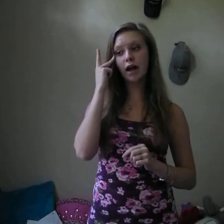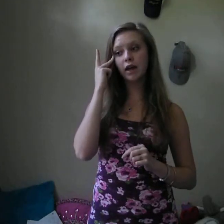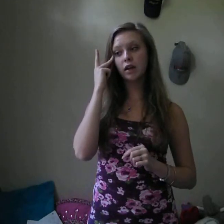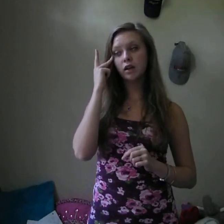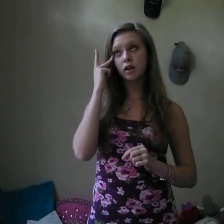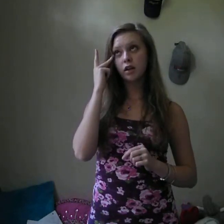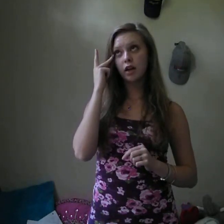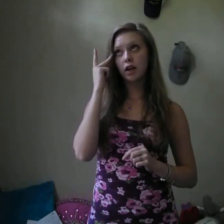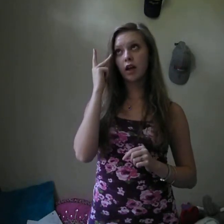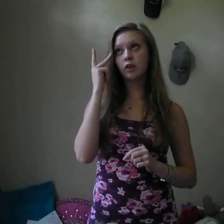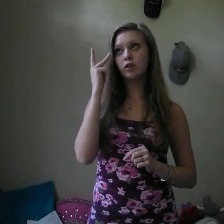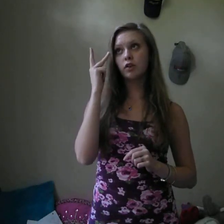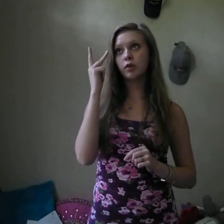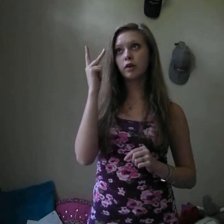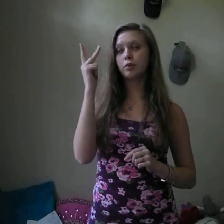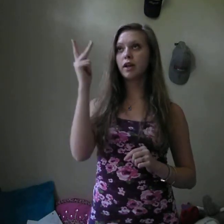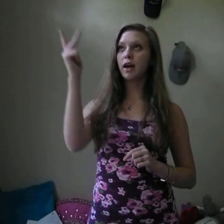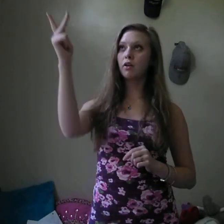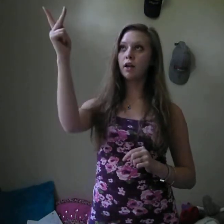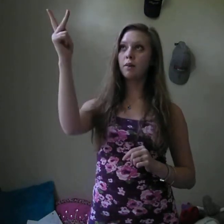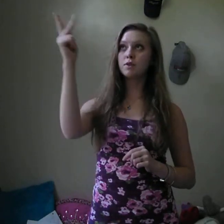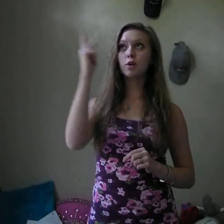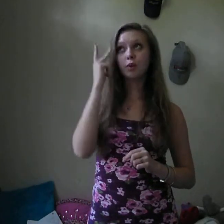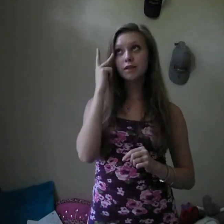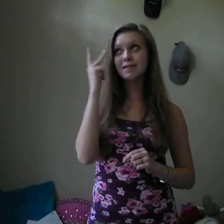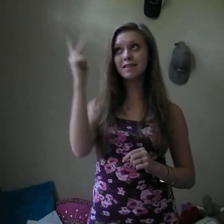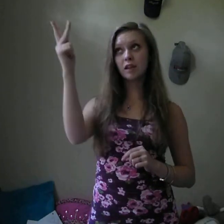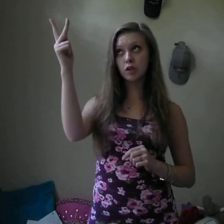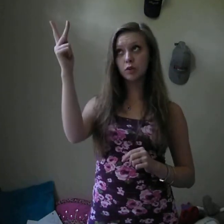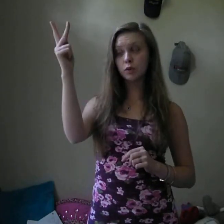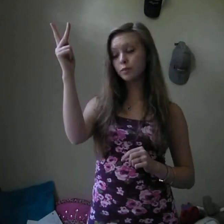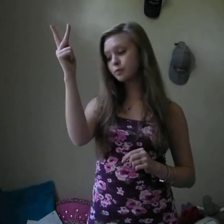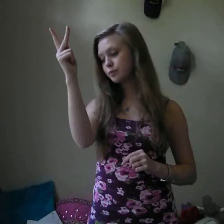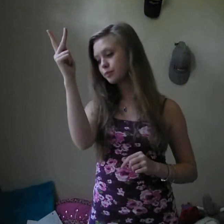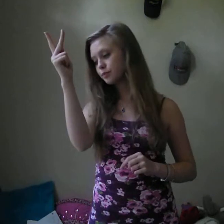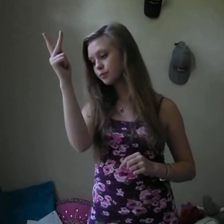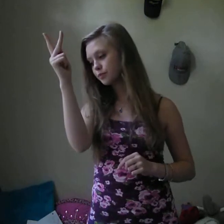eye, and you're going to bring it out and up. So see you.